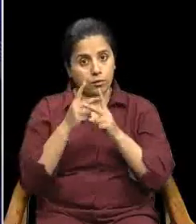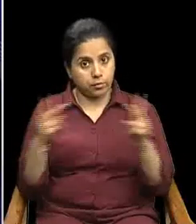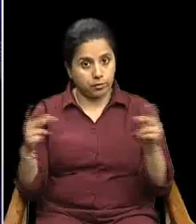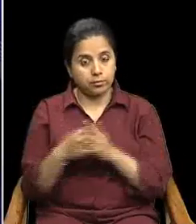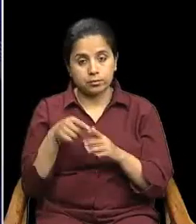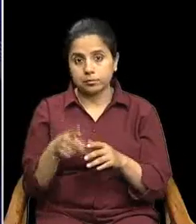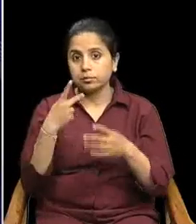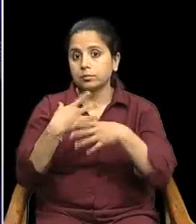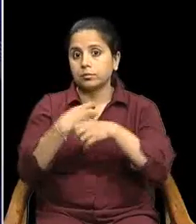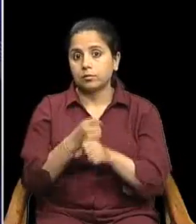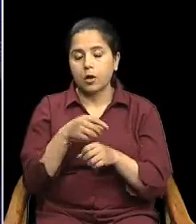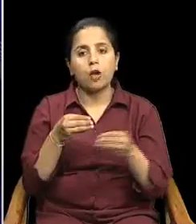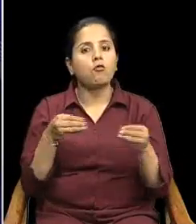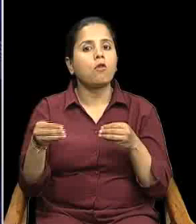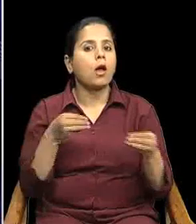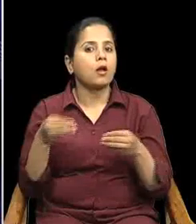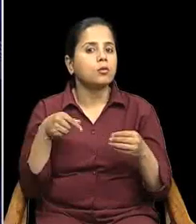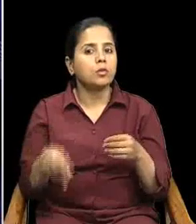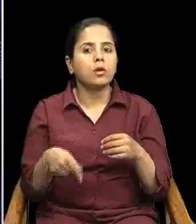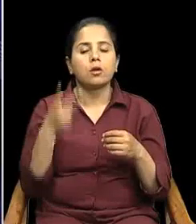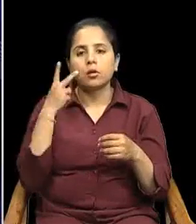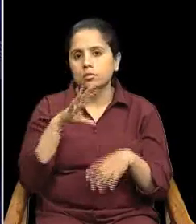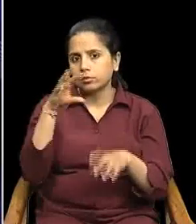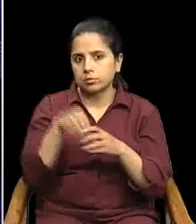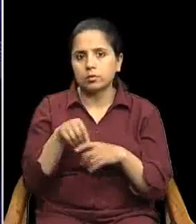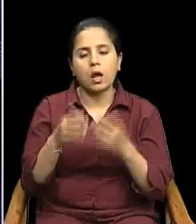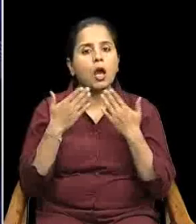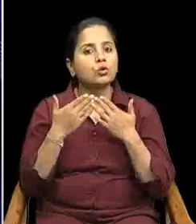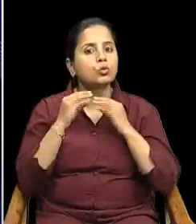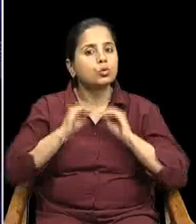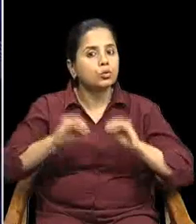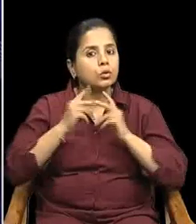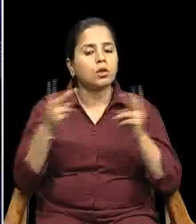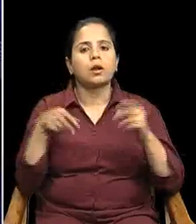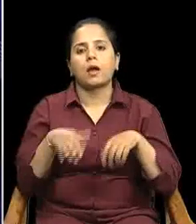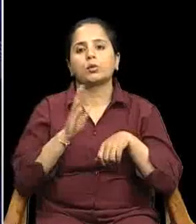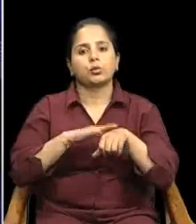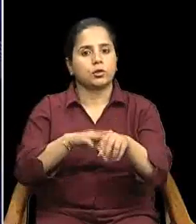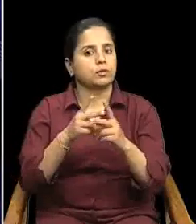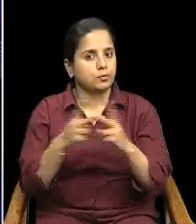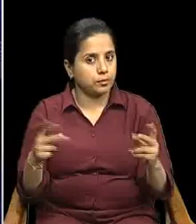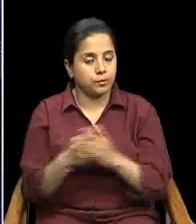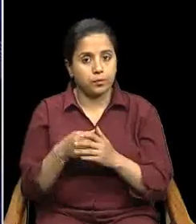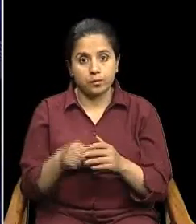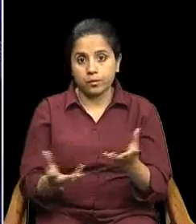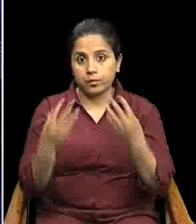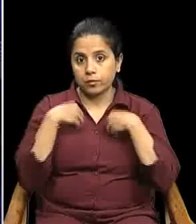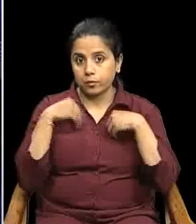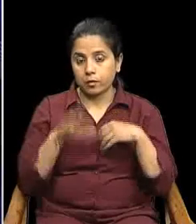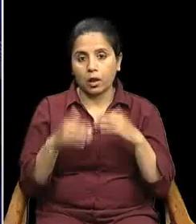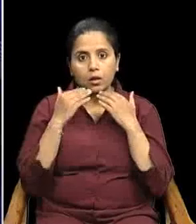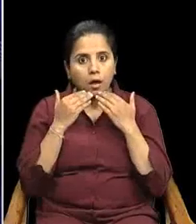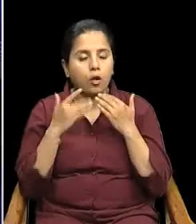It creates a flexible and an engaging educational experience. Cultivating